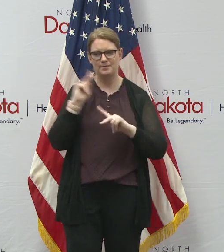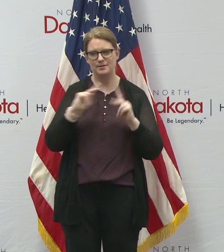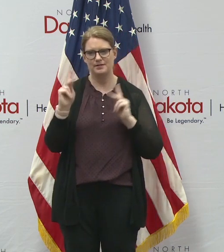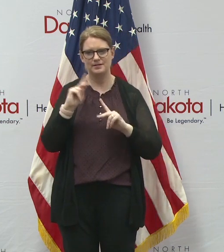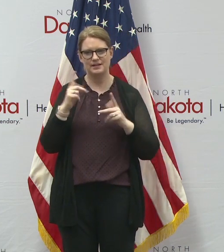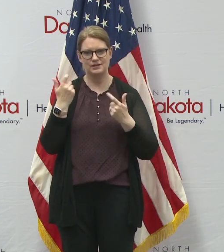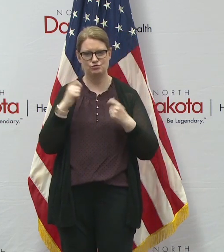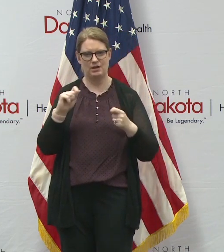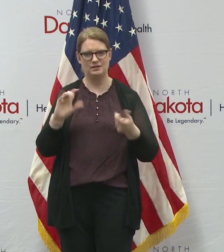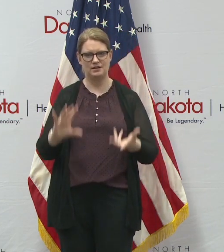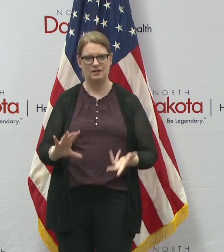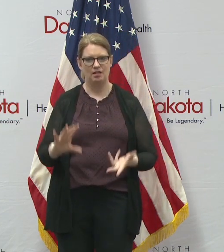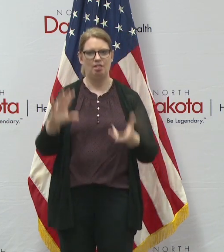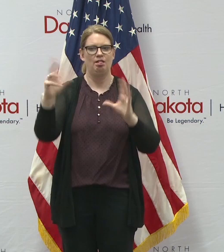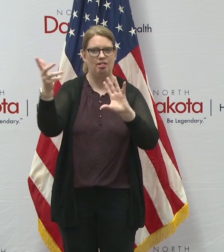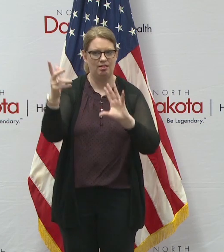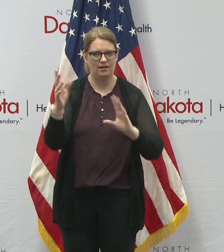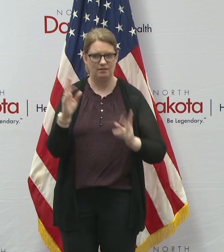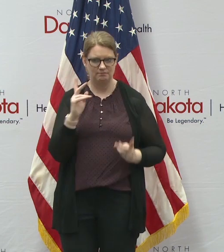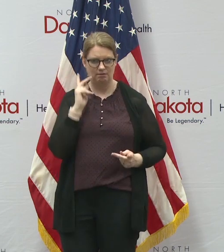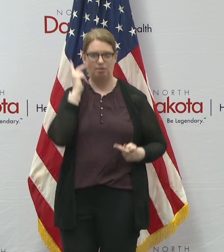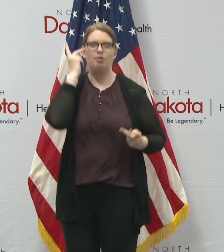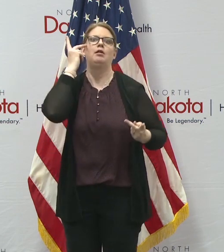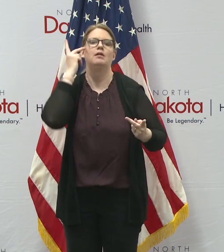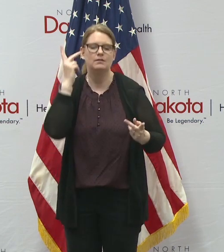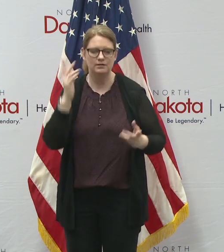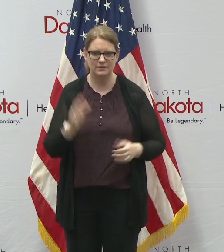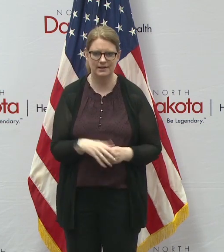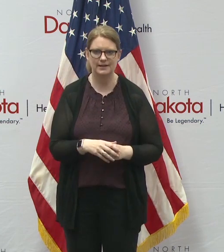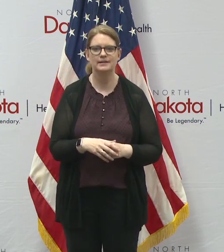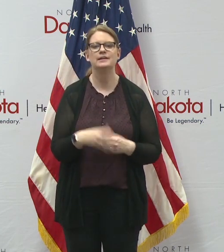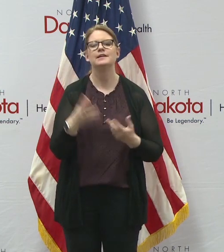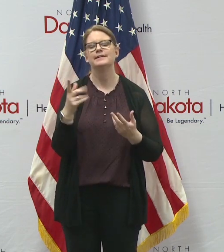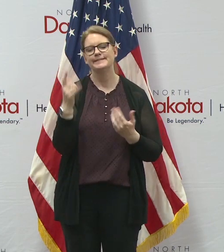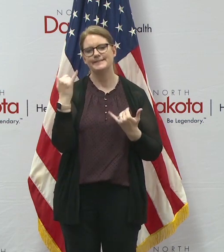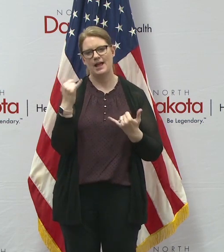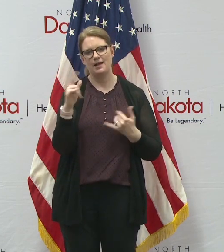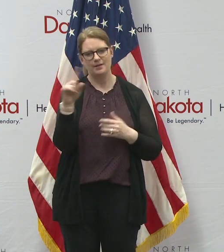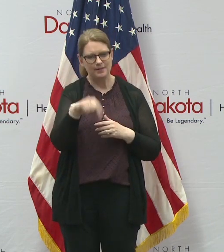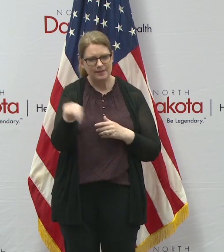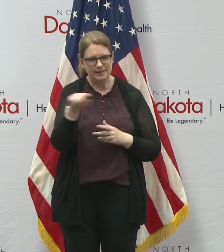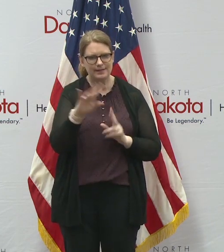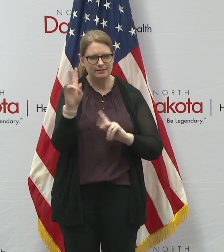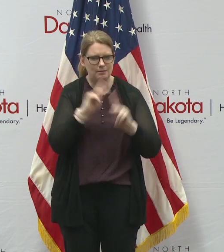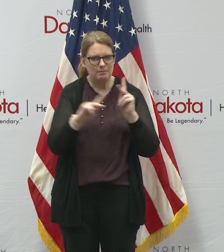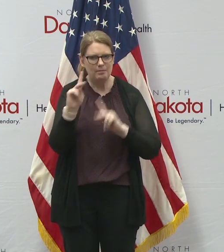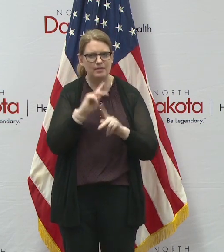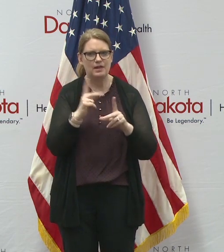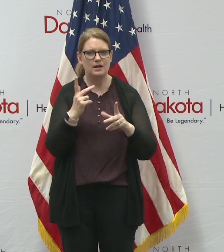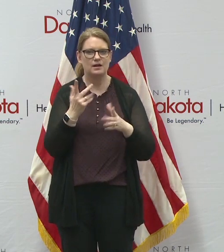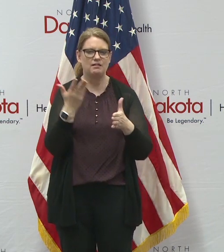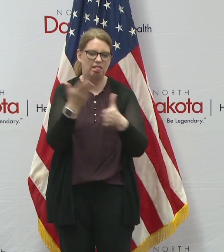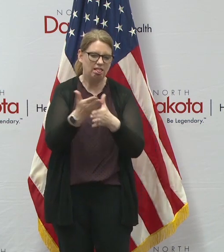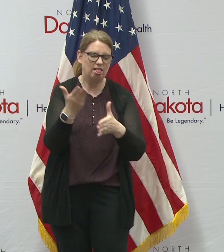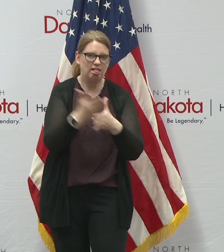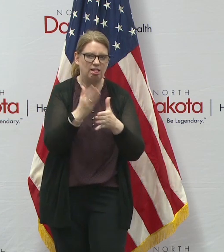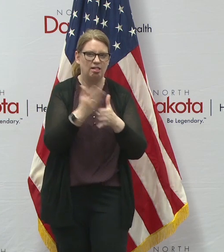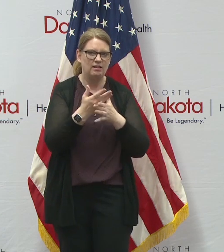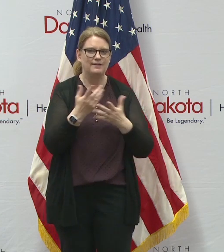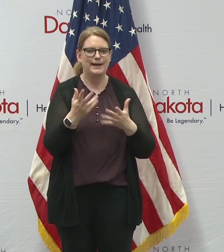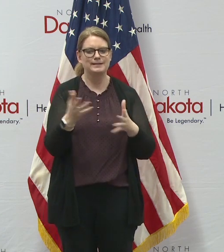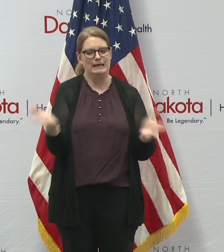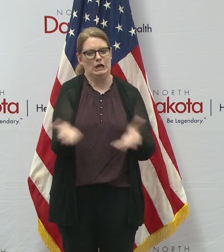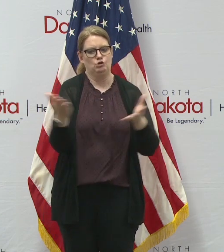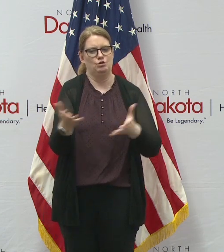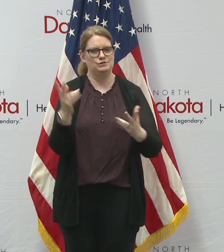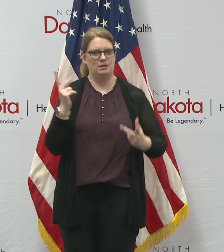more panic than there needs to be. What would you say to those people that are causing more issues and panic than there needs to